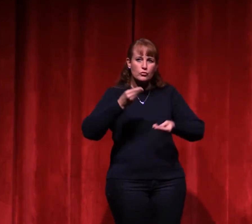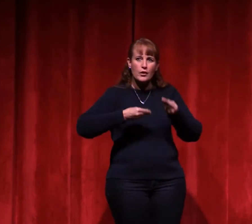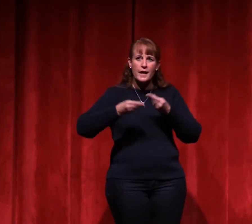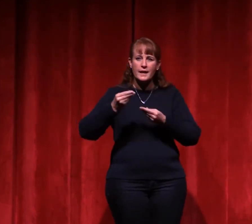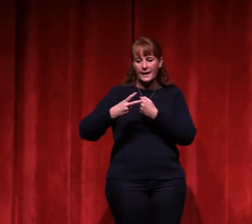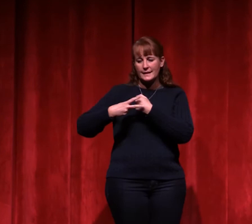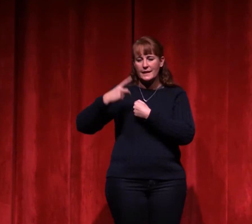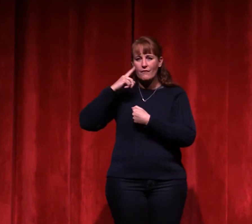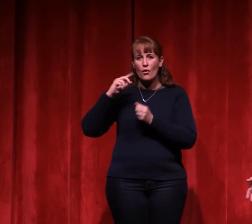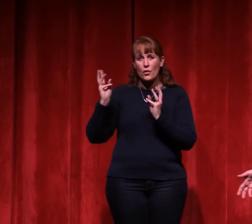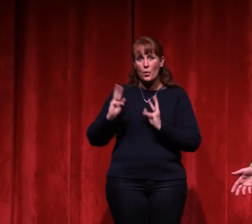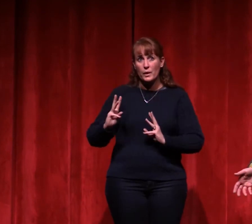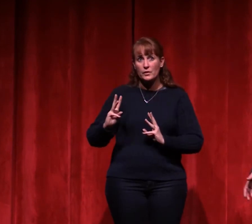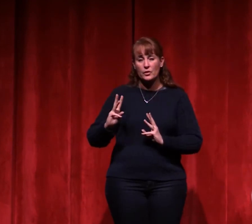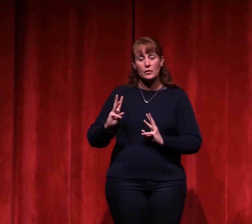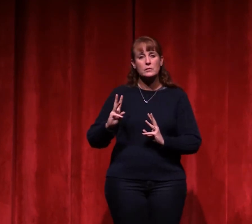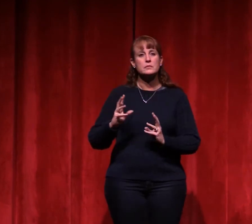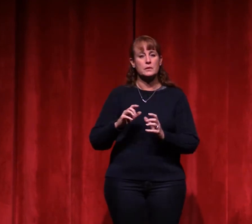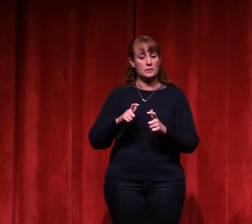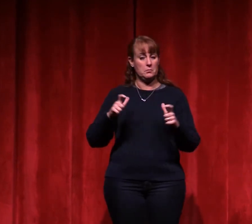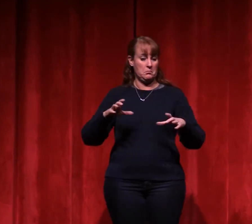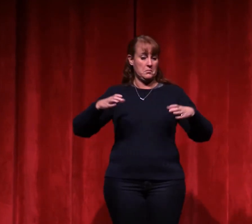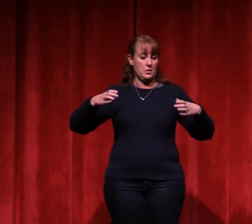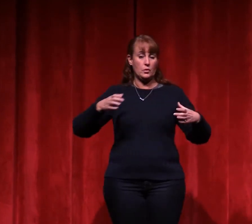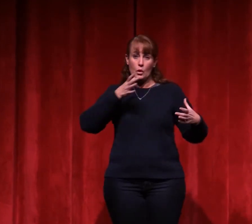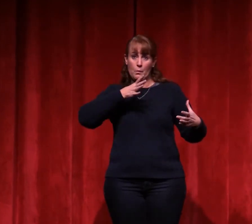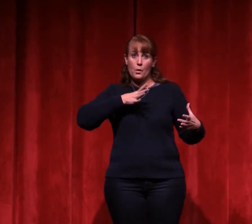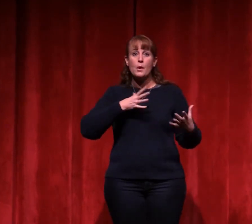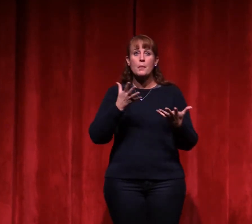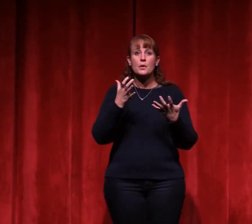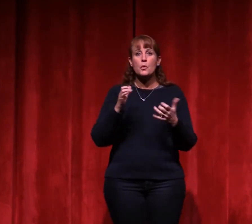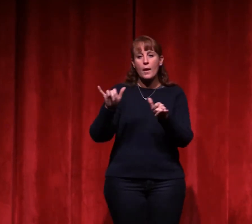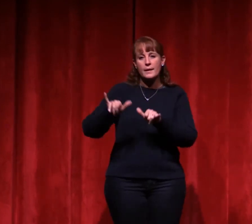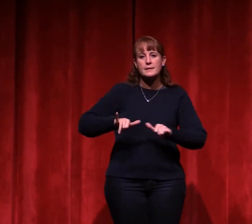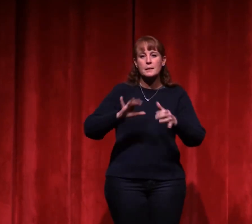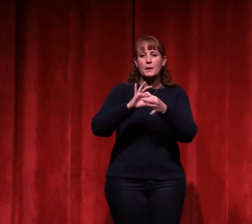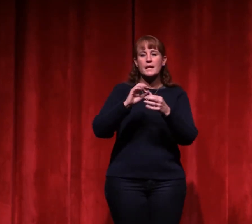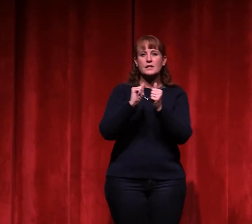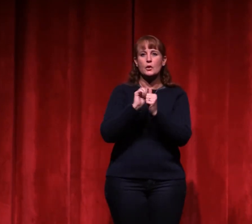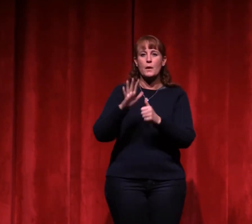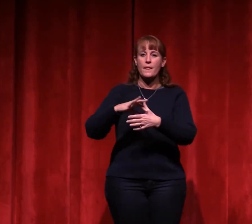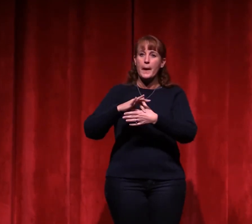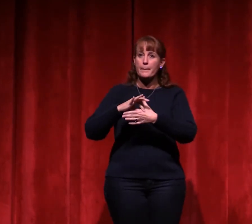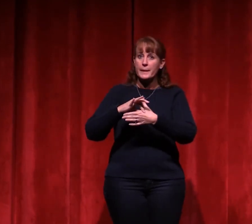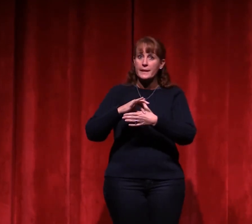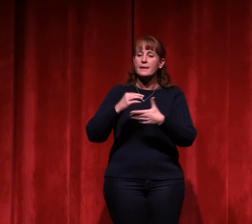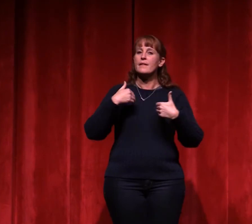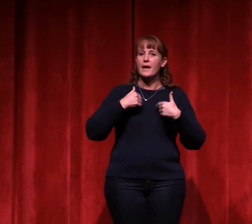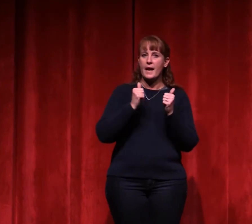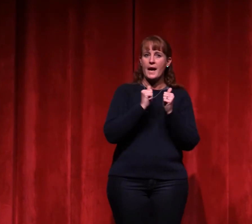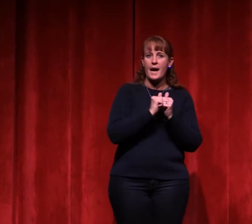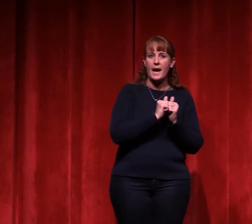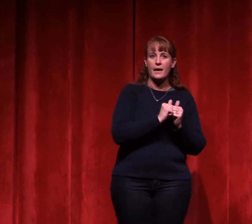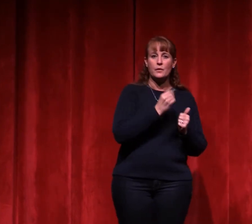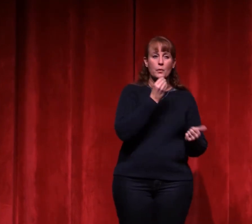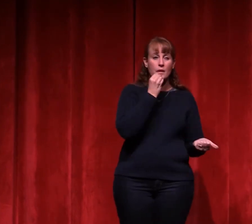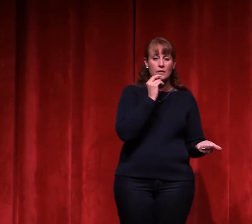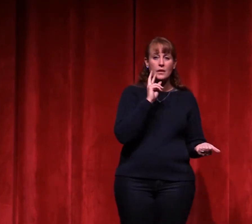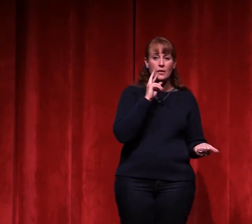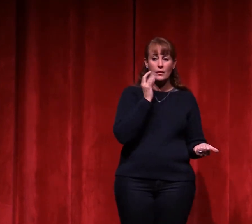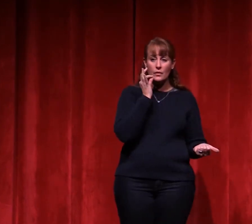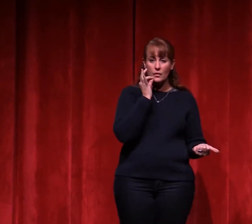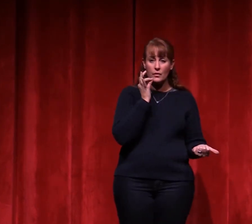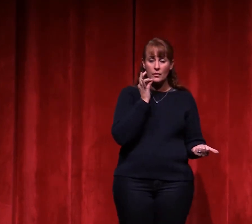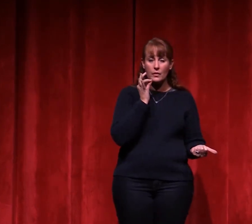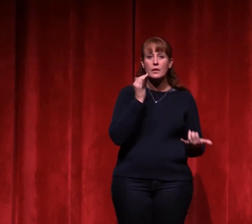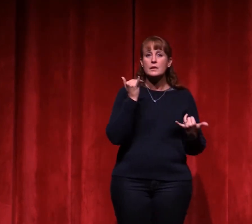the winter. It was a large group of women who wanted a similar relationship with their meat that they had with their produce.